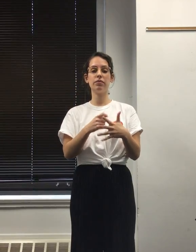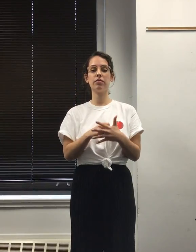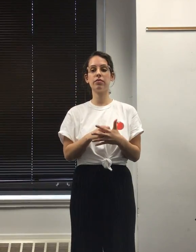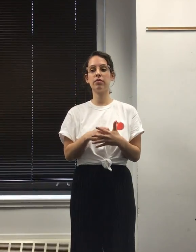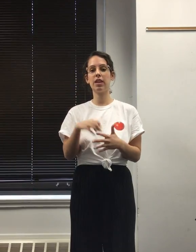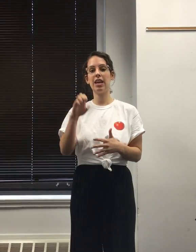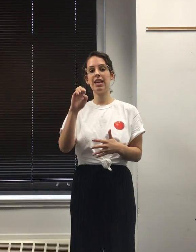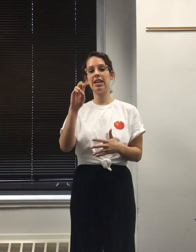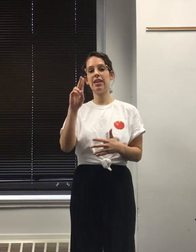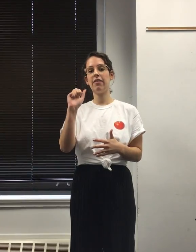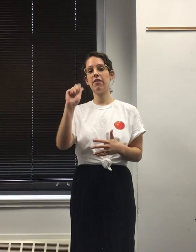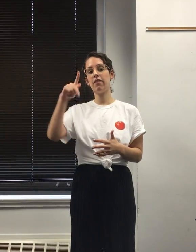evaporation.